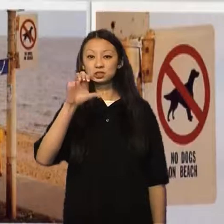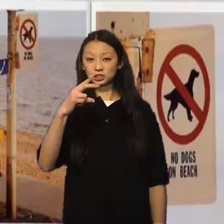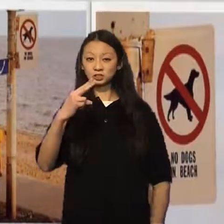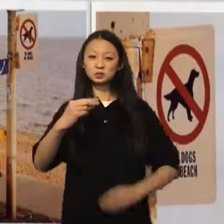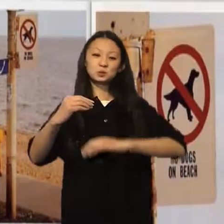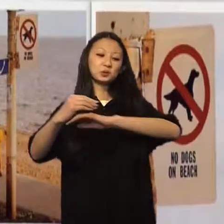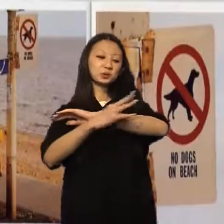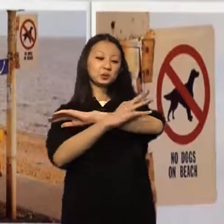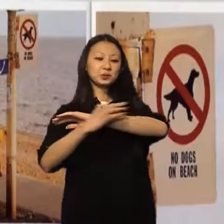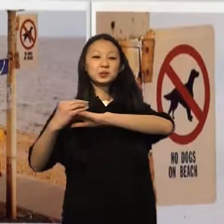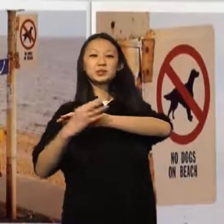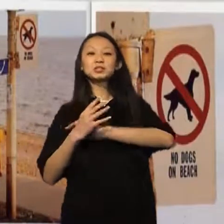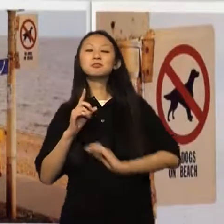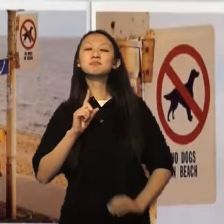Now the little girl goes to the beach.